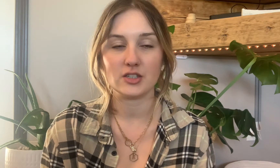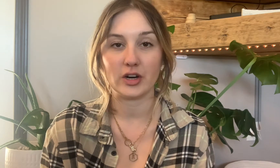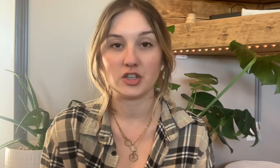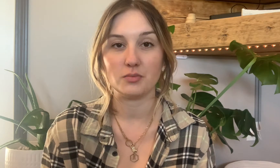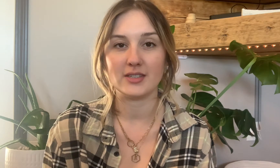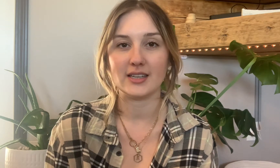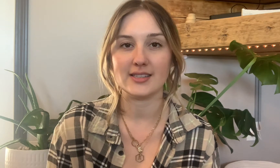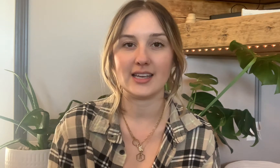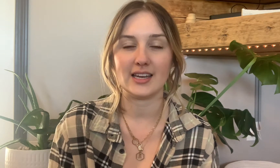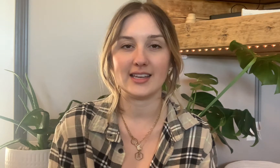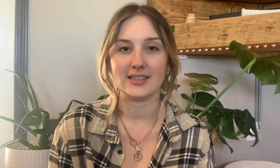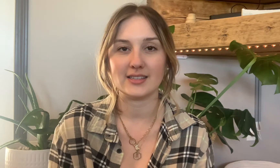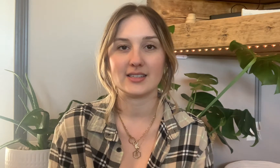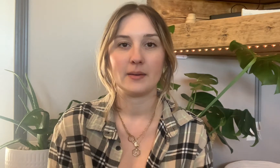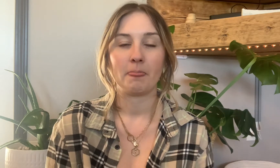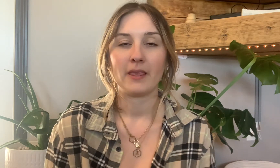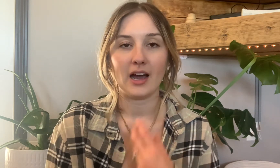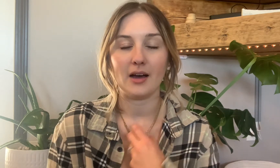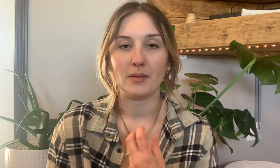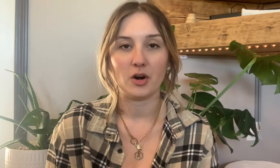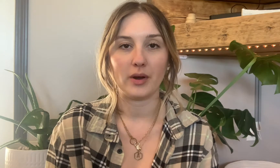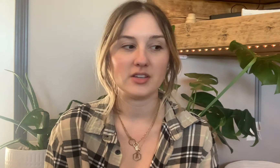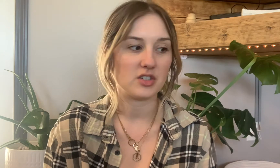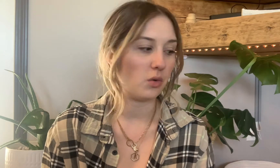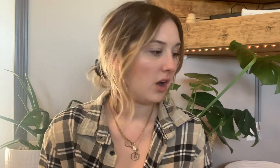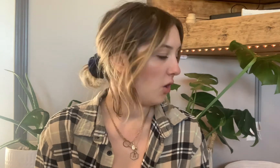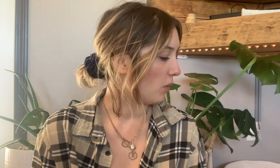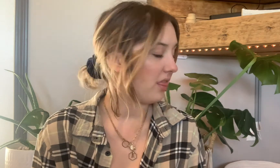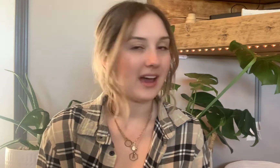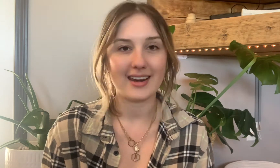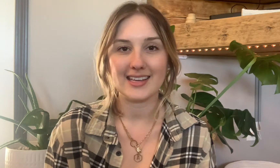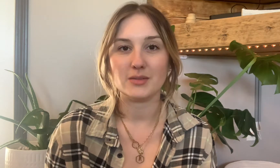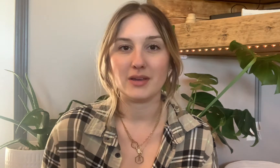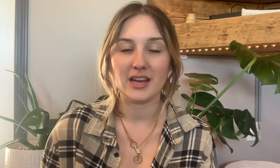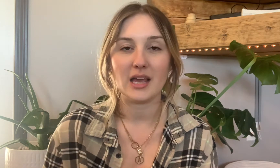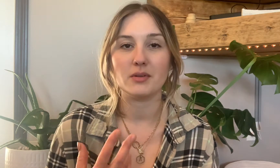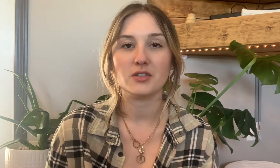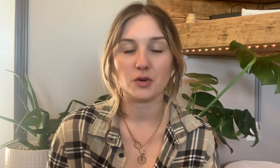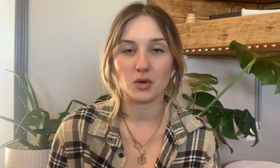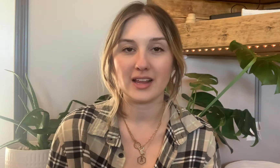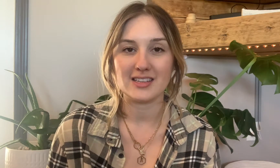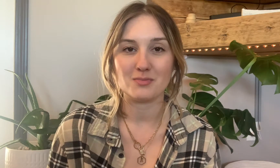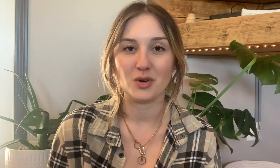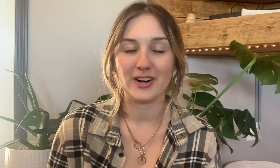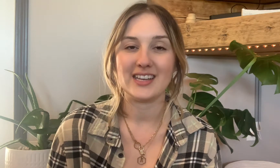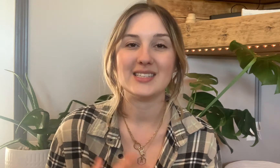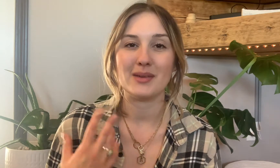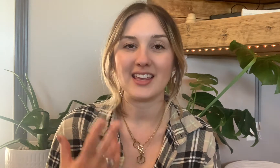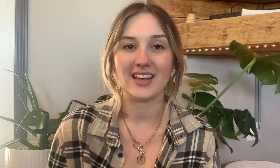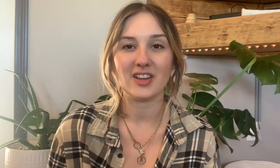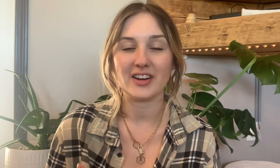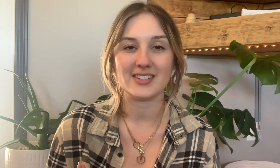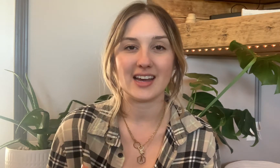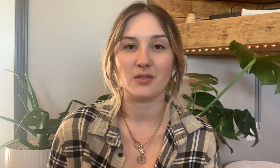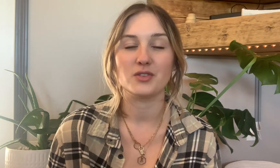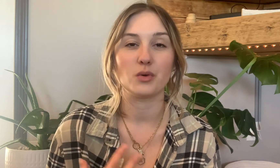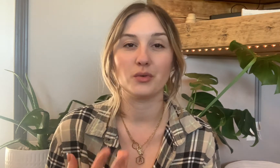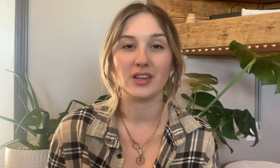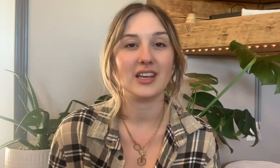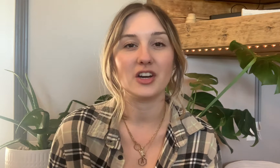tube sits in his airway. So with that, he's been able to vocalize more. He's making a lot of sounds. We're really